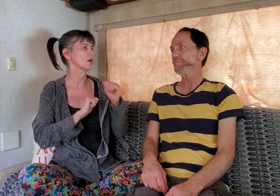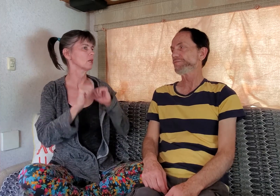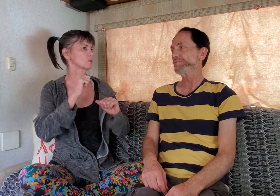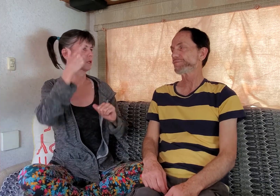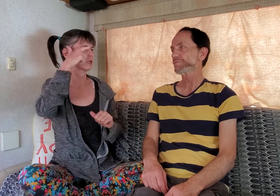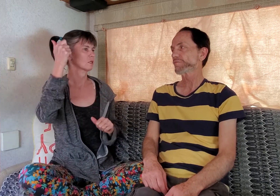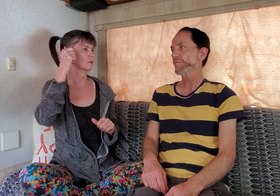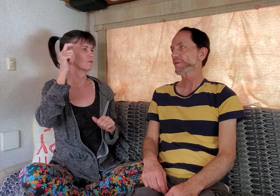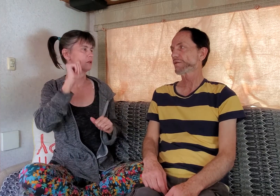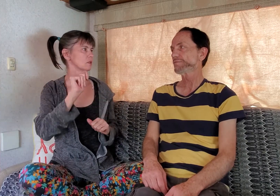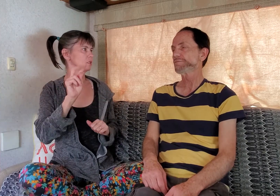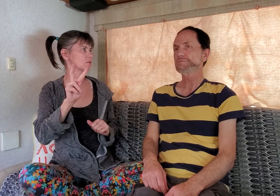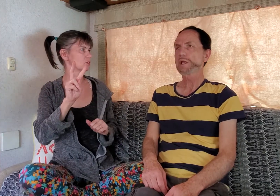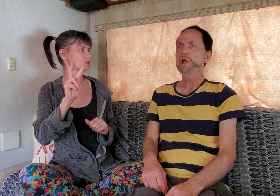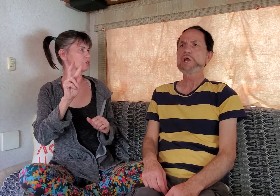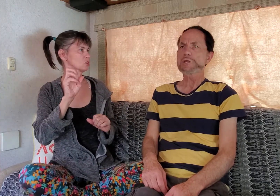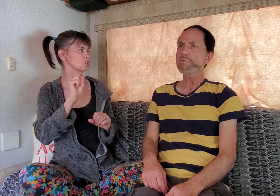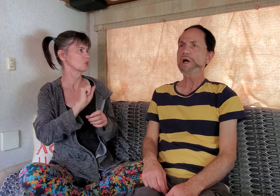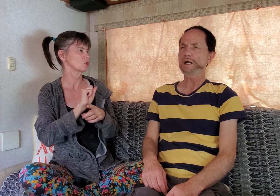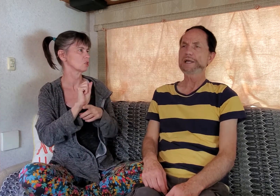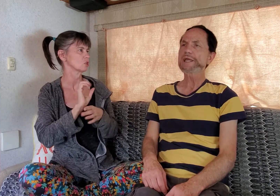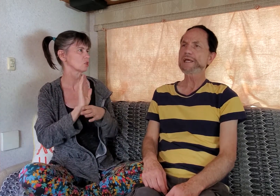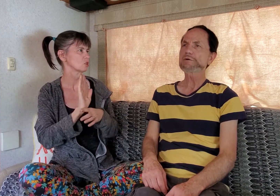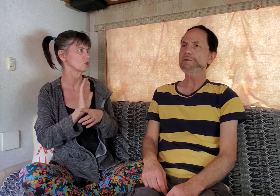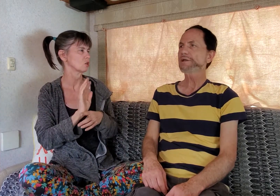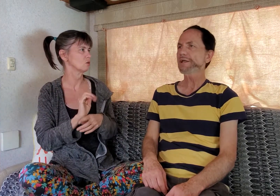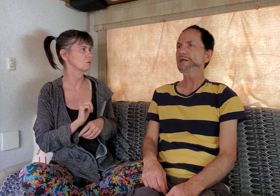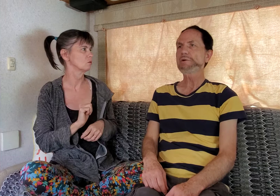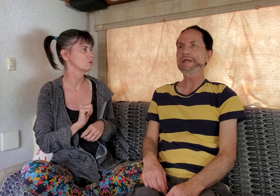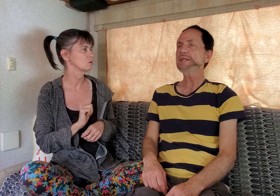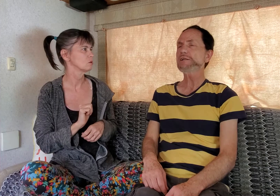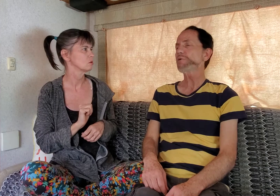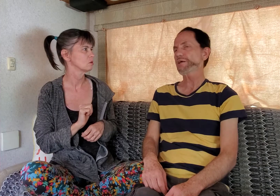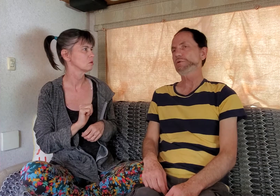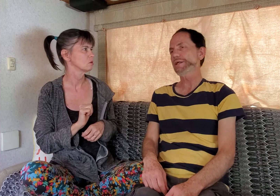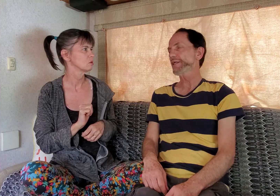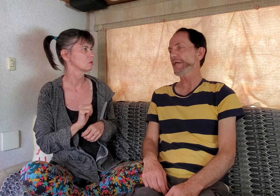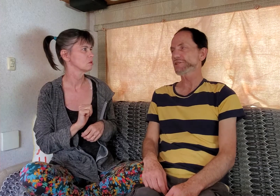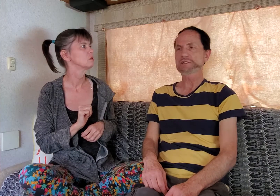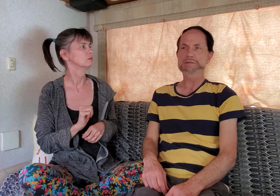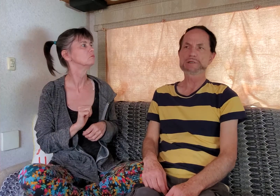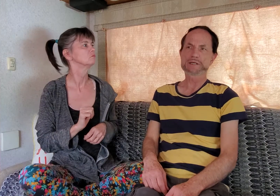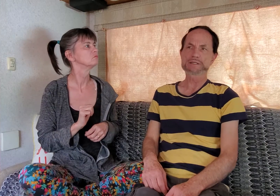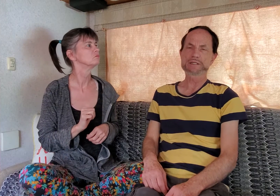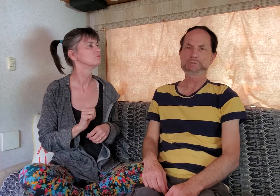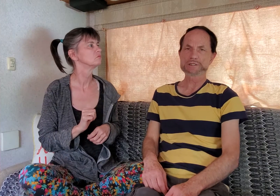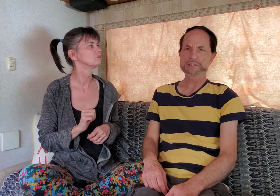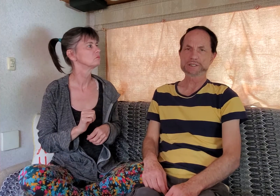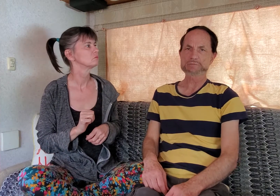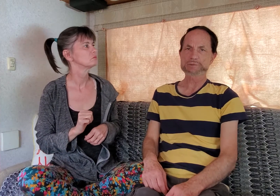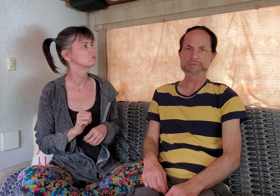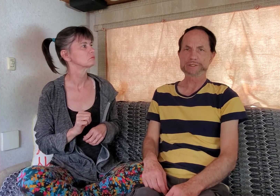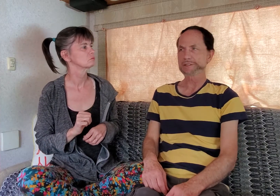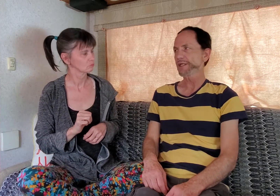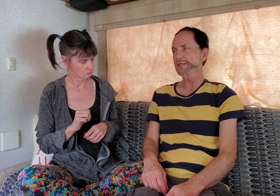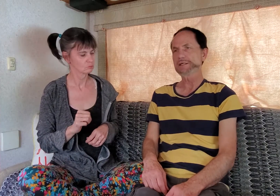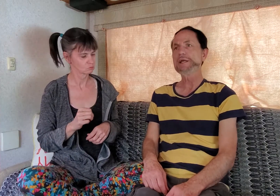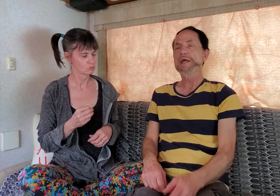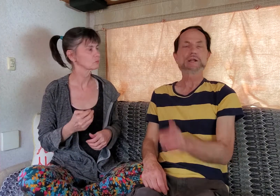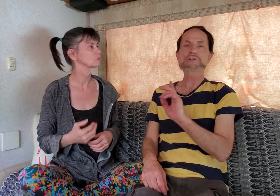popularized because of the TV show? Well, in a way, he did wear one occasionally, but it wasn't his preferred headgear. And also,